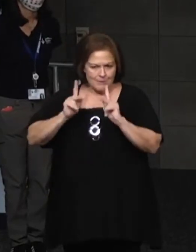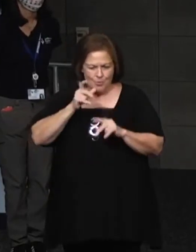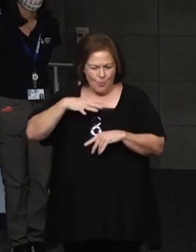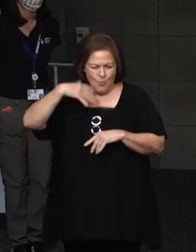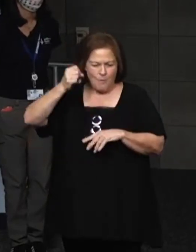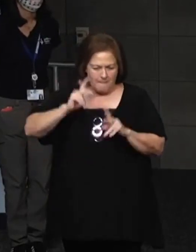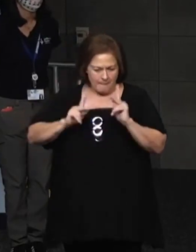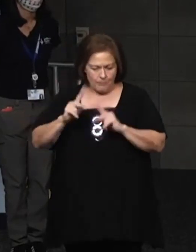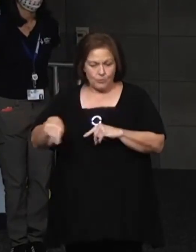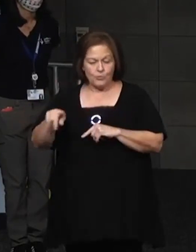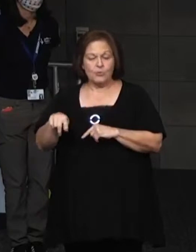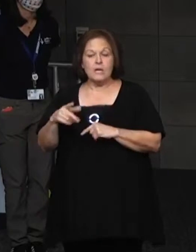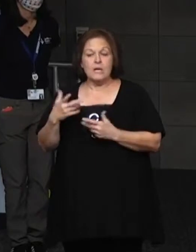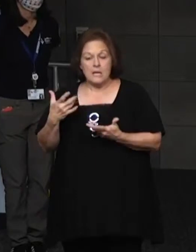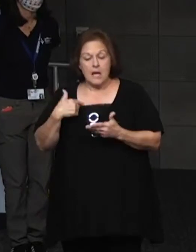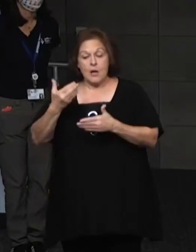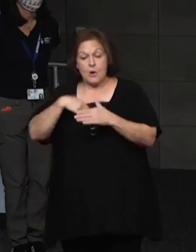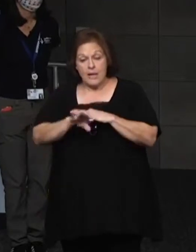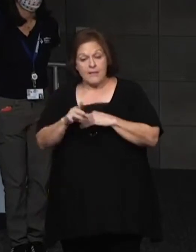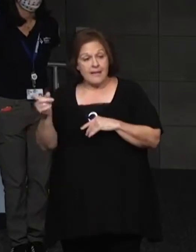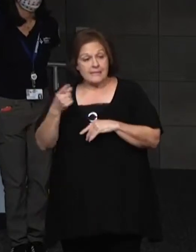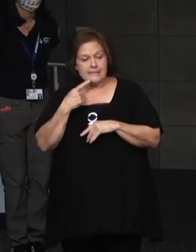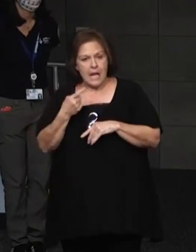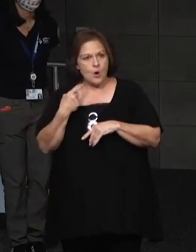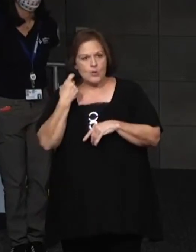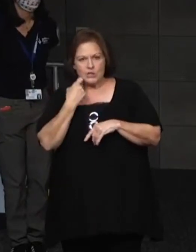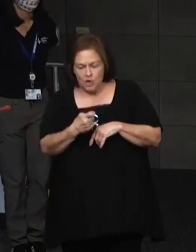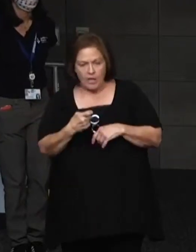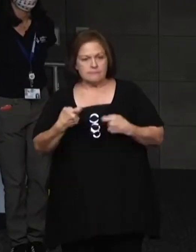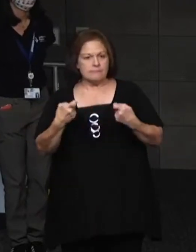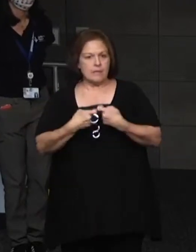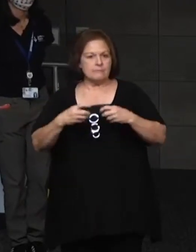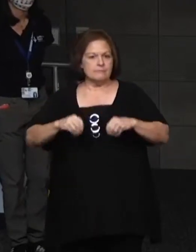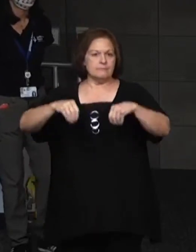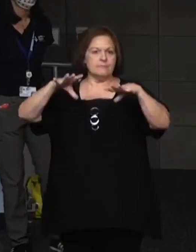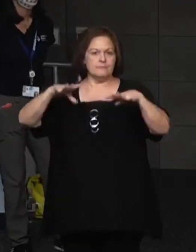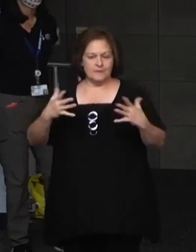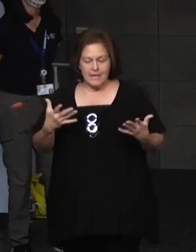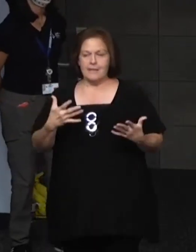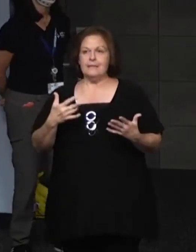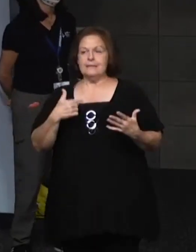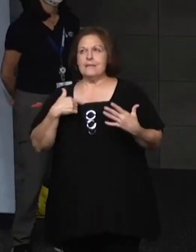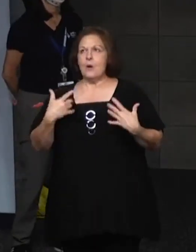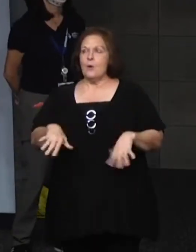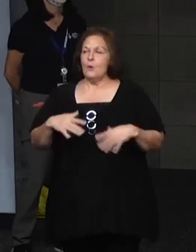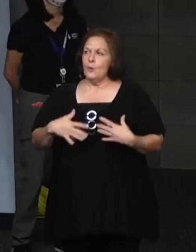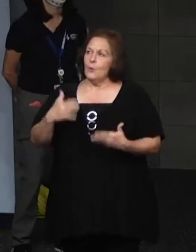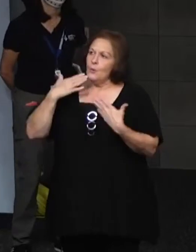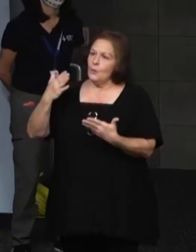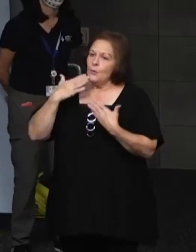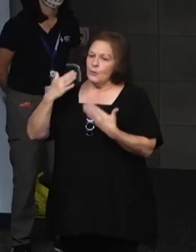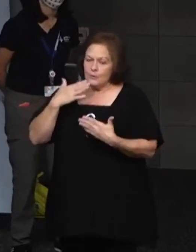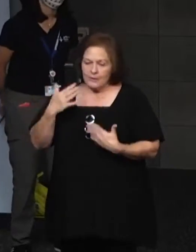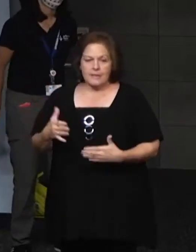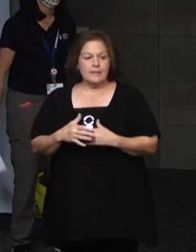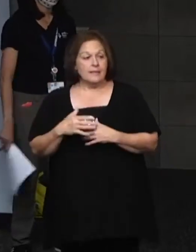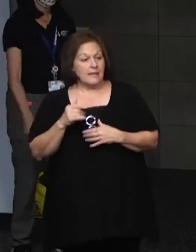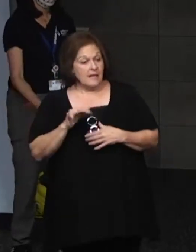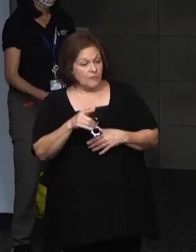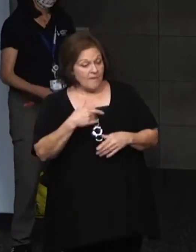older, I walked in and they said, we just got power. So again, I was like, thank goodness. Now again, if you